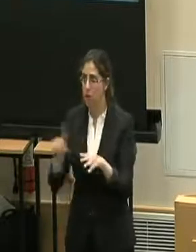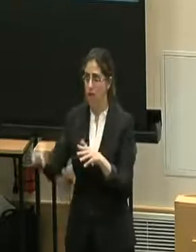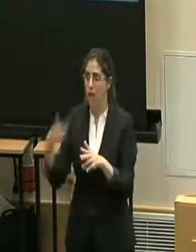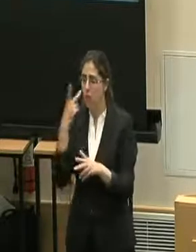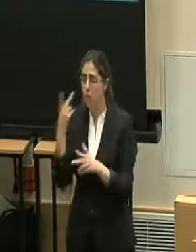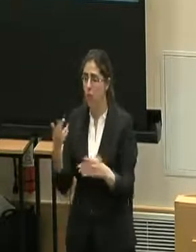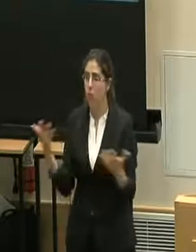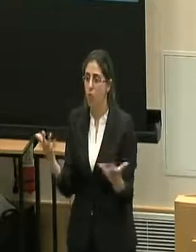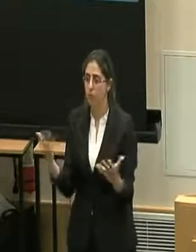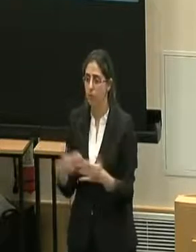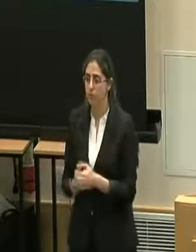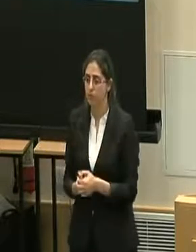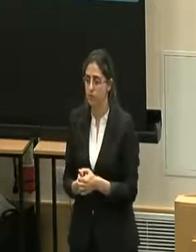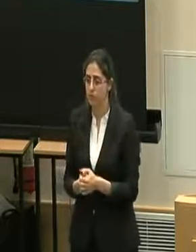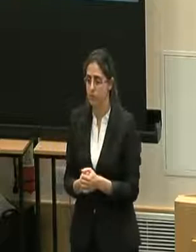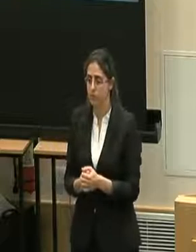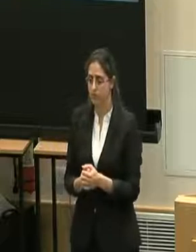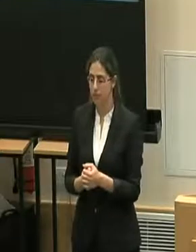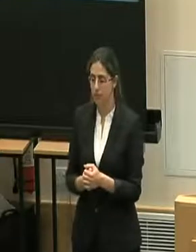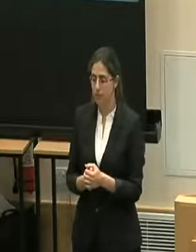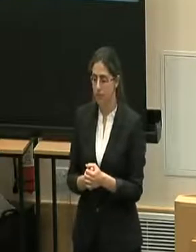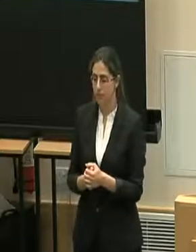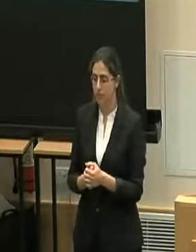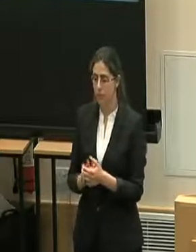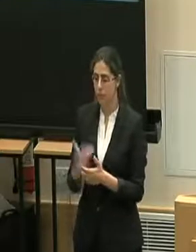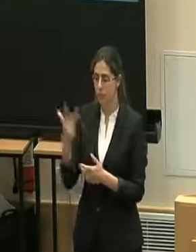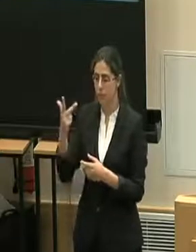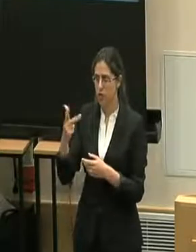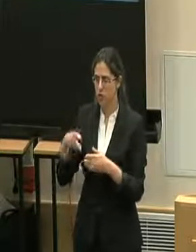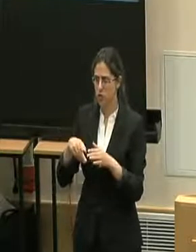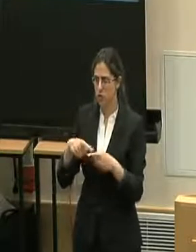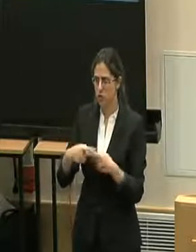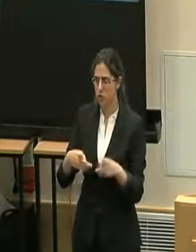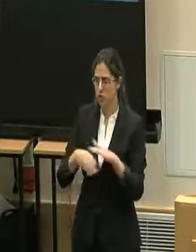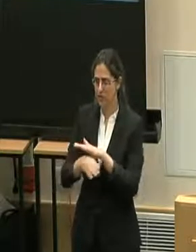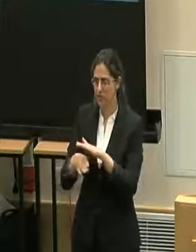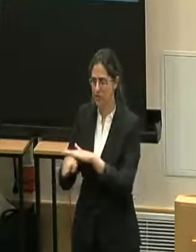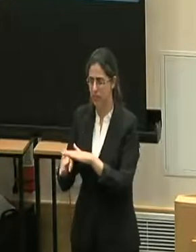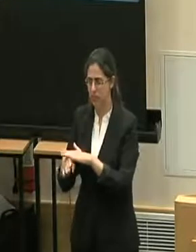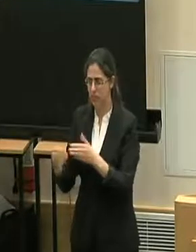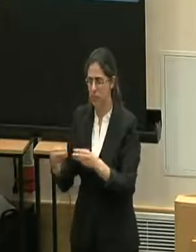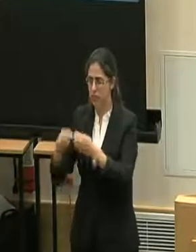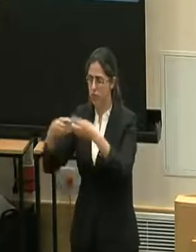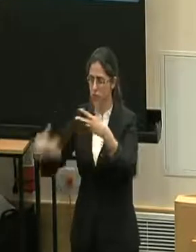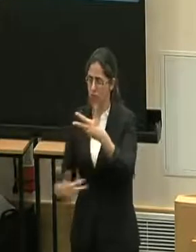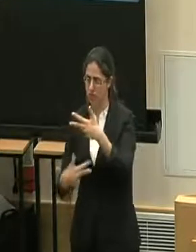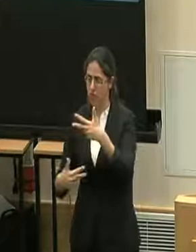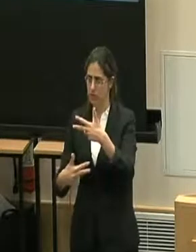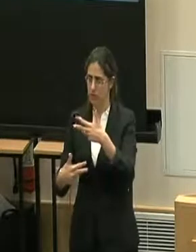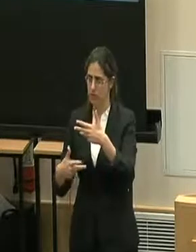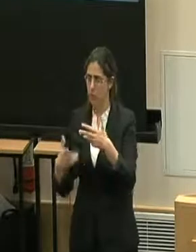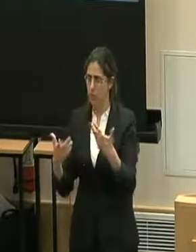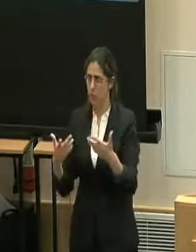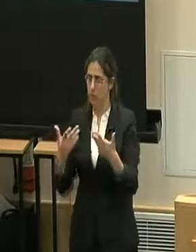three subsidiary but very important issues. One, what the phrase the human rights